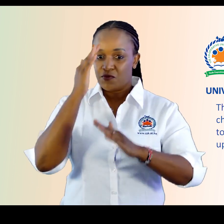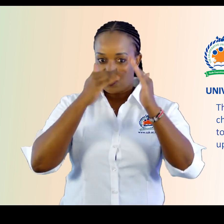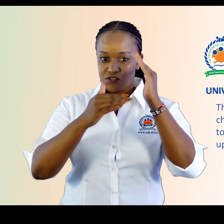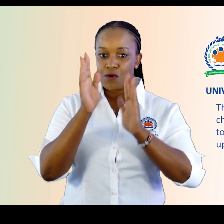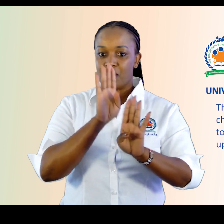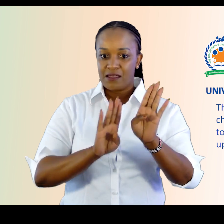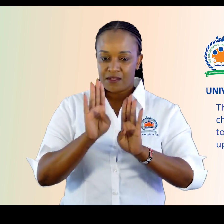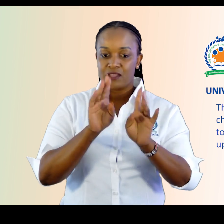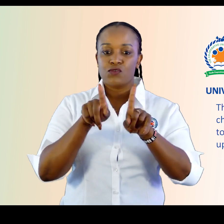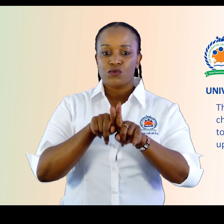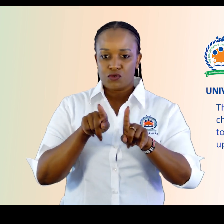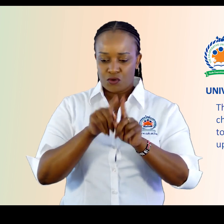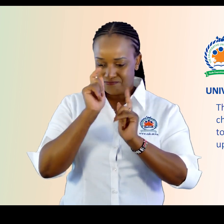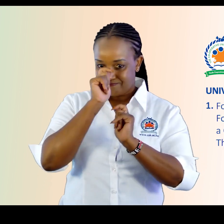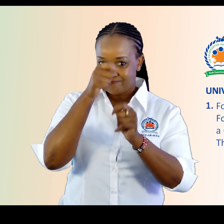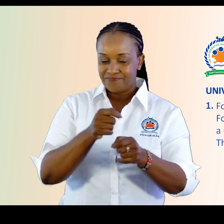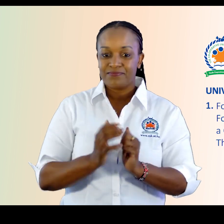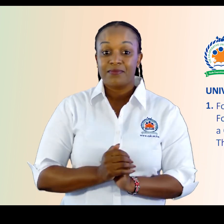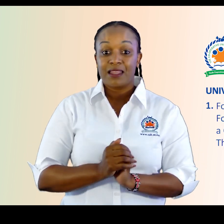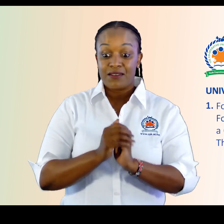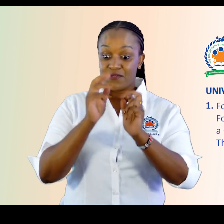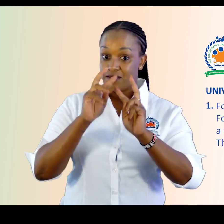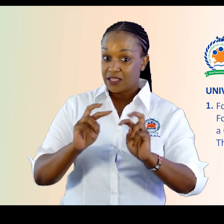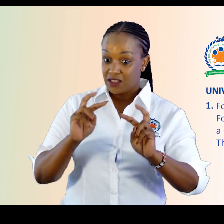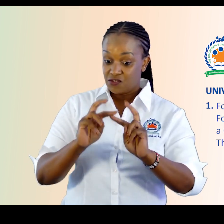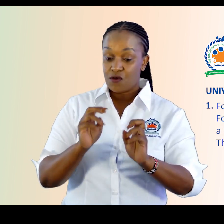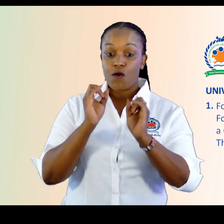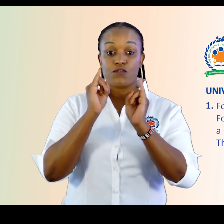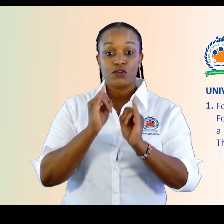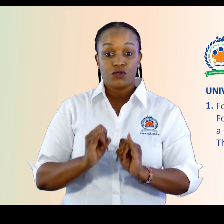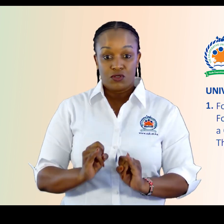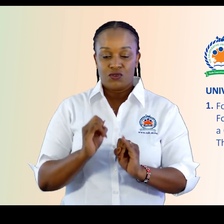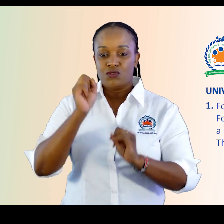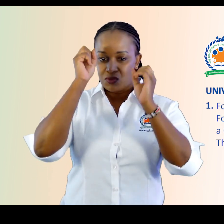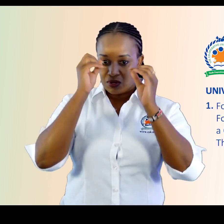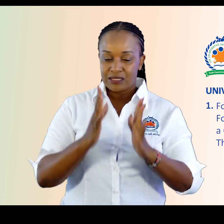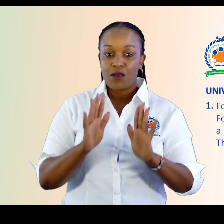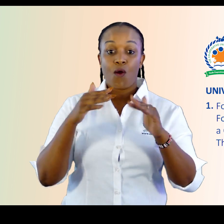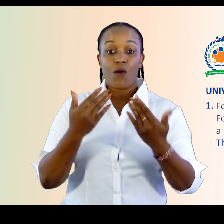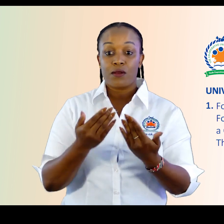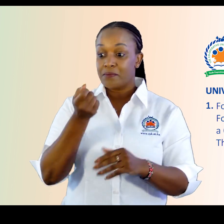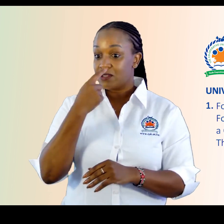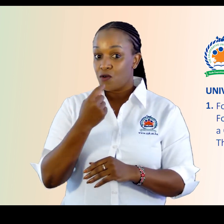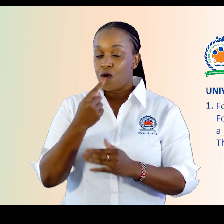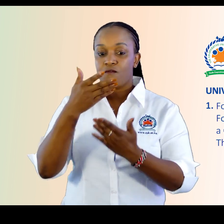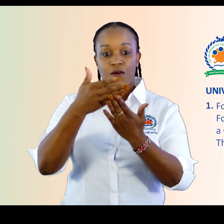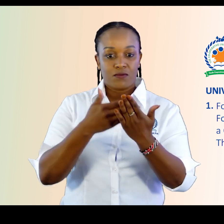upholding human dignity. For verification of new students or staff medical forms, the requirement is